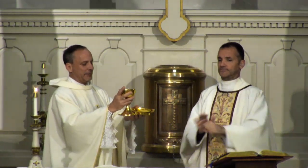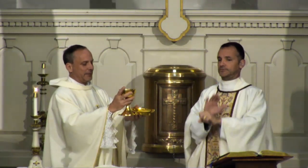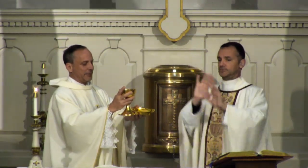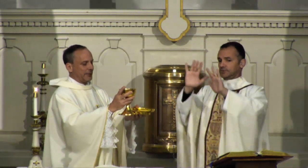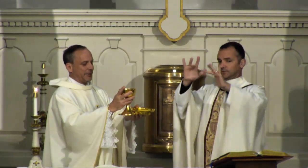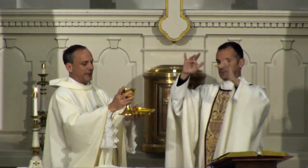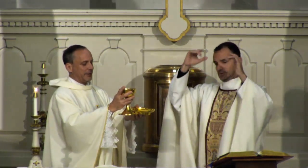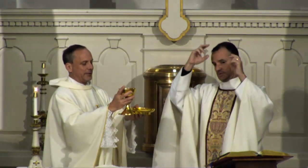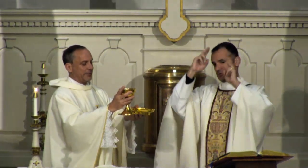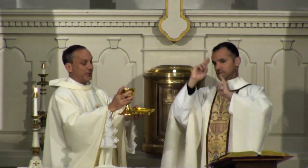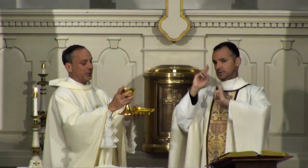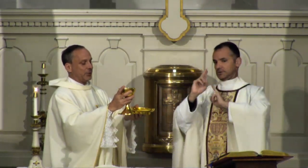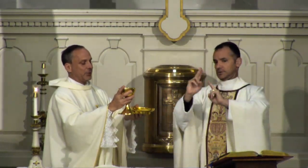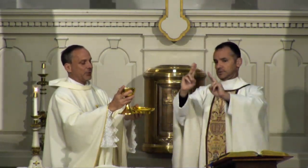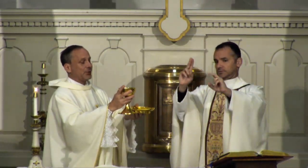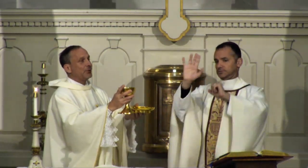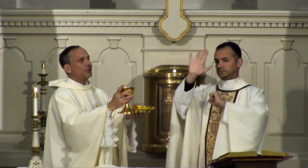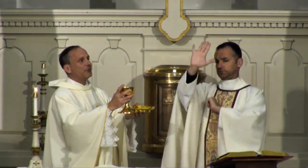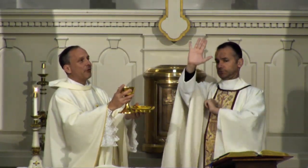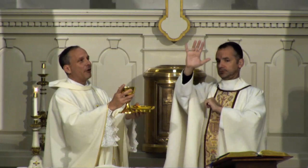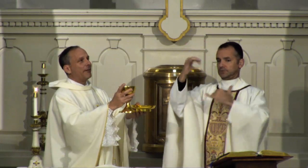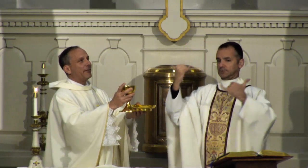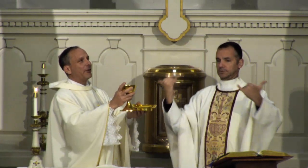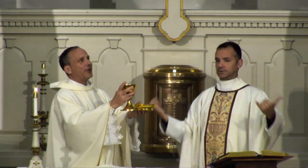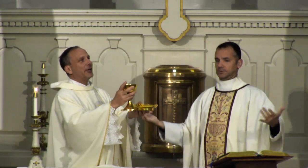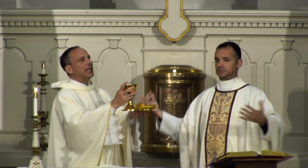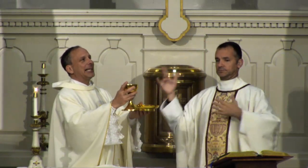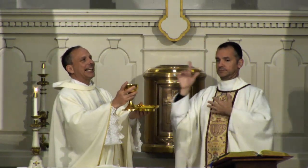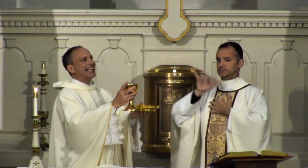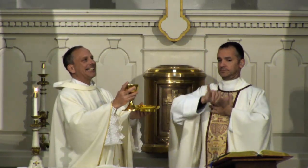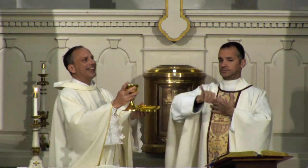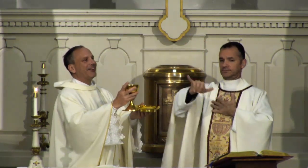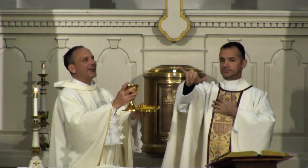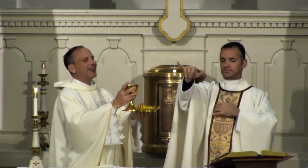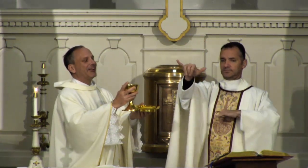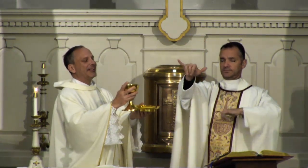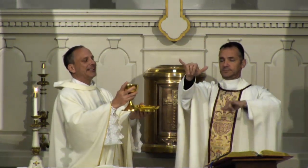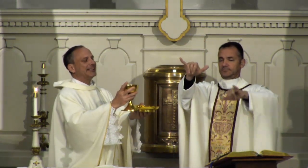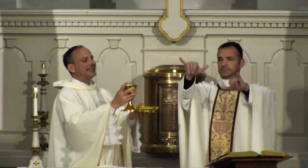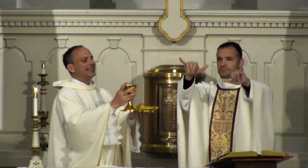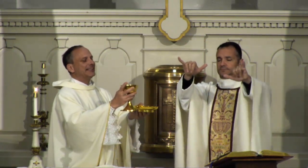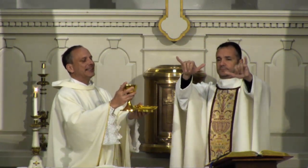all glory and honor is yours, forever and ever.